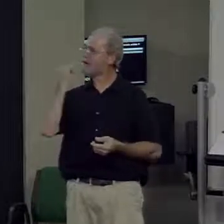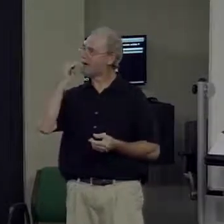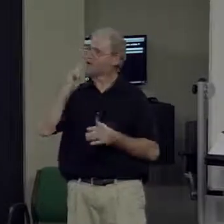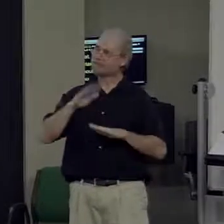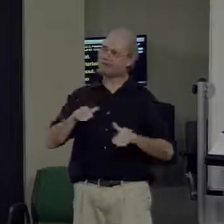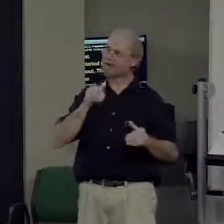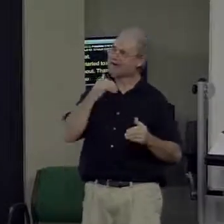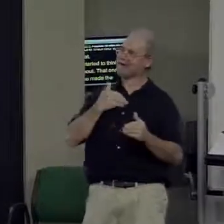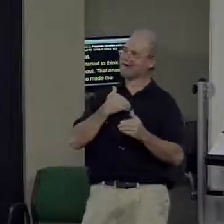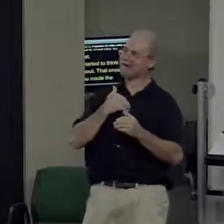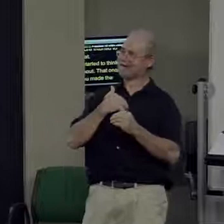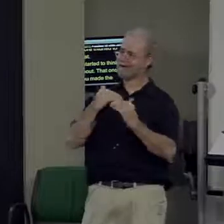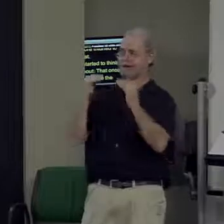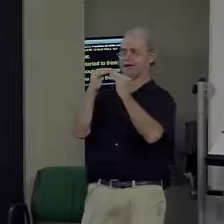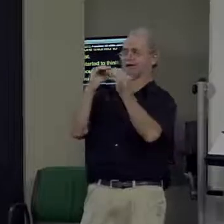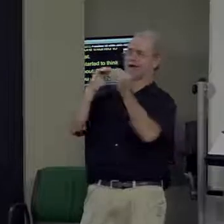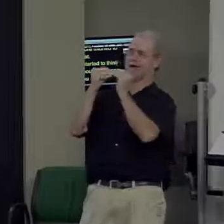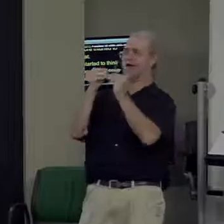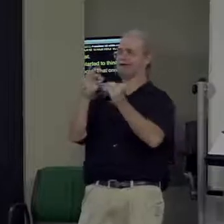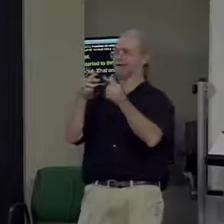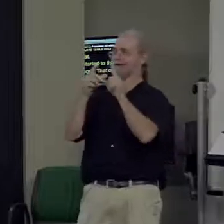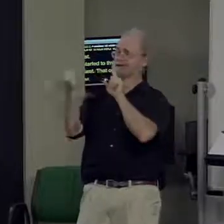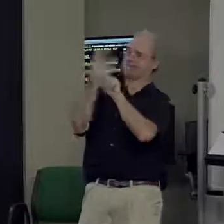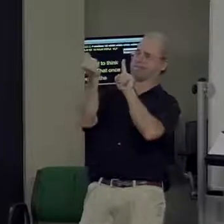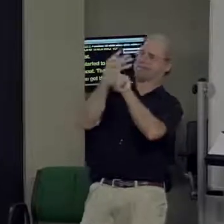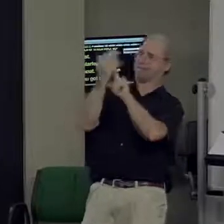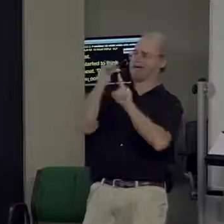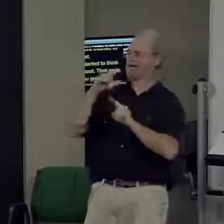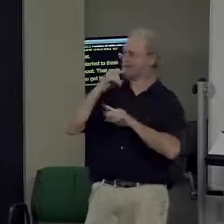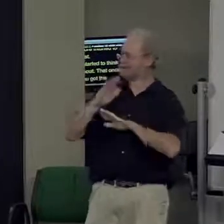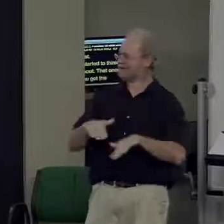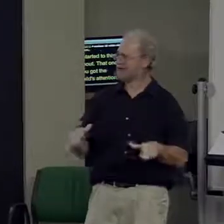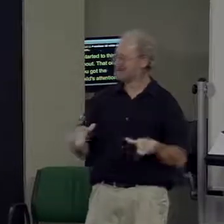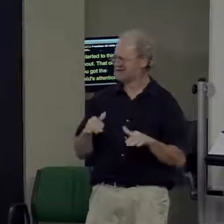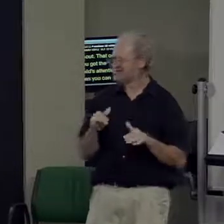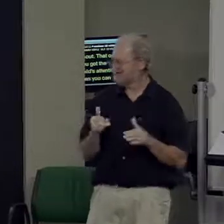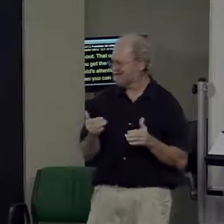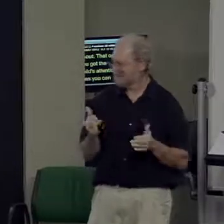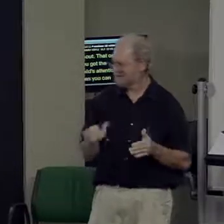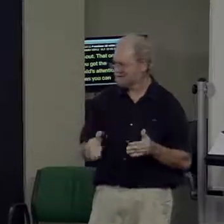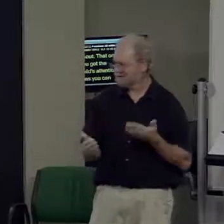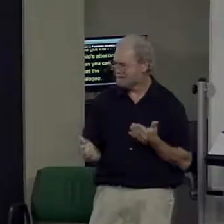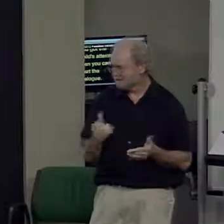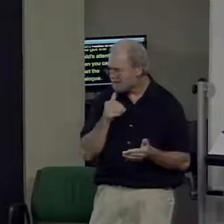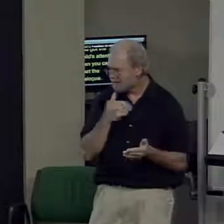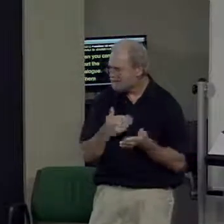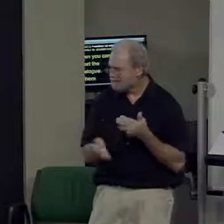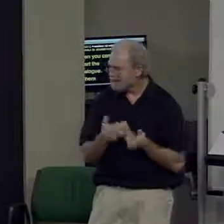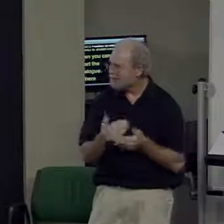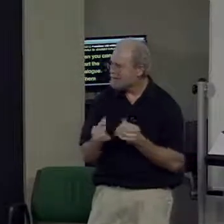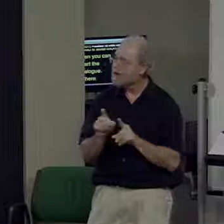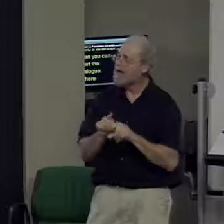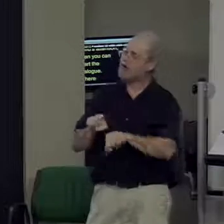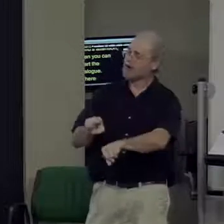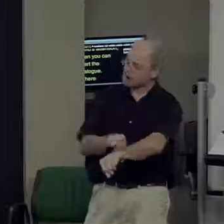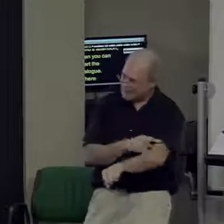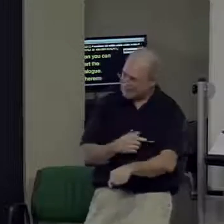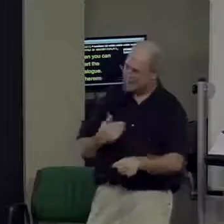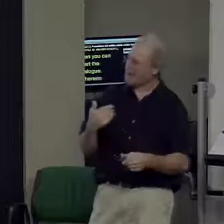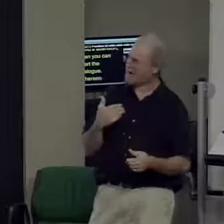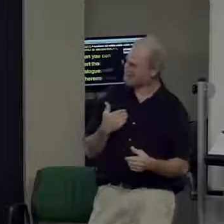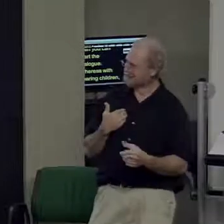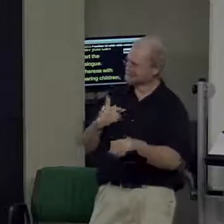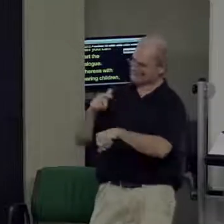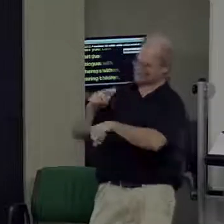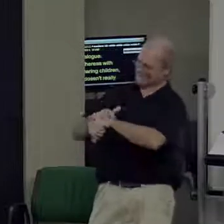dialogue. Whereas with hearing children, it doesn't really matter. So it's not, I wonder how that number might impact deaf children, because just signing